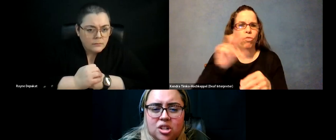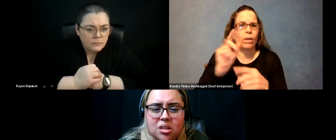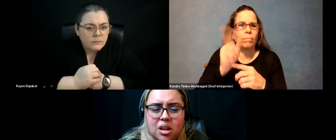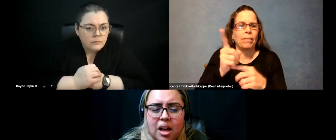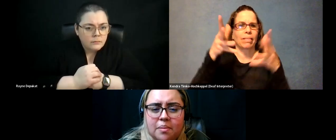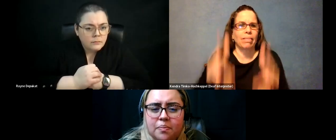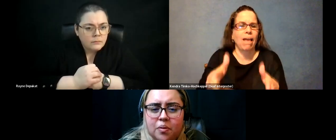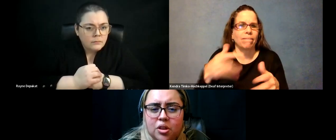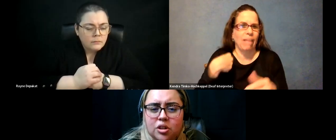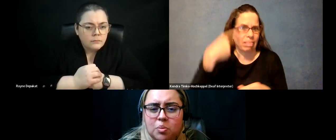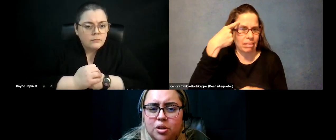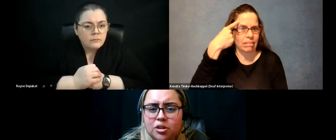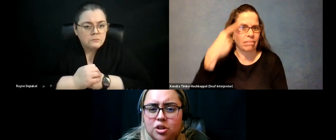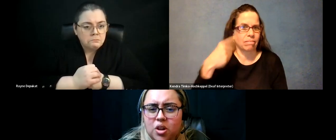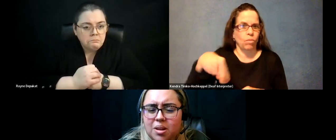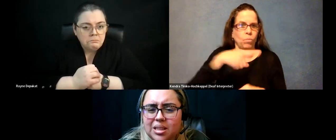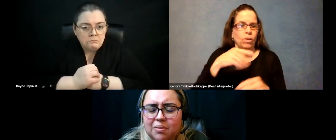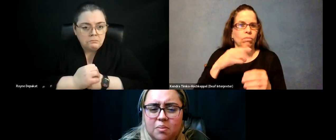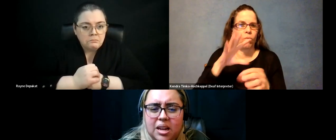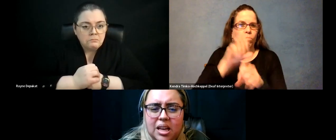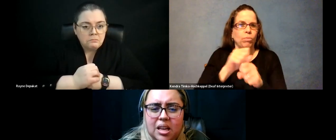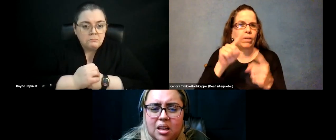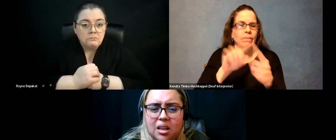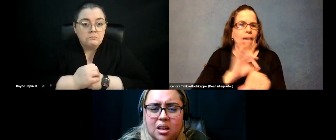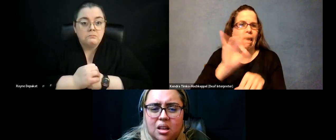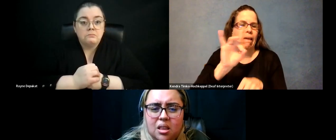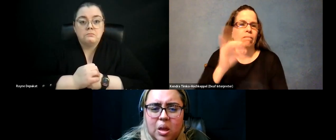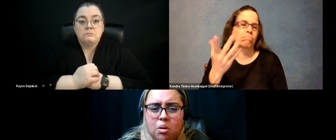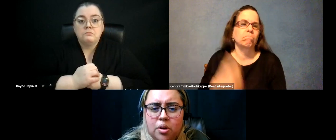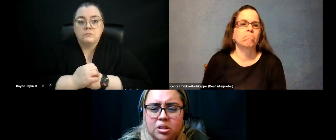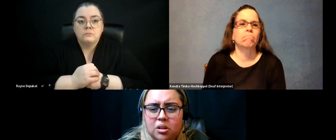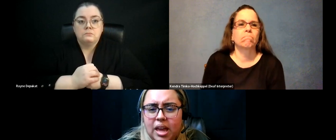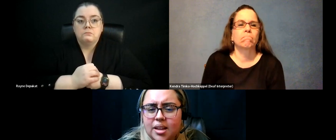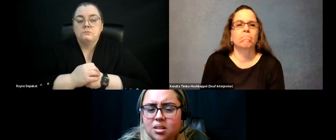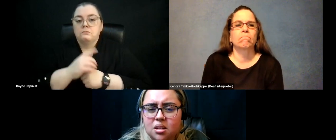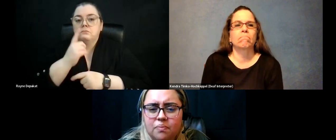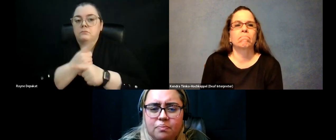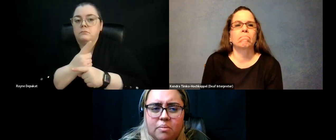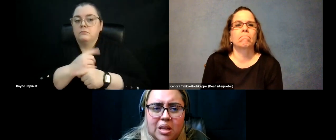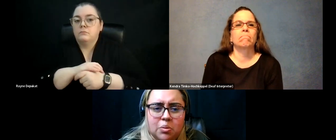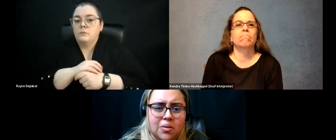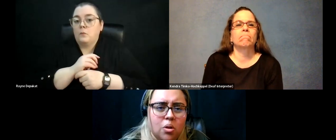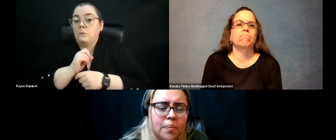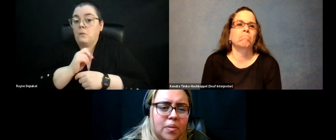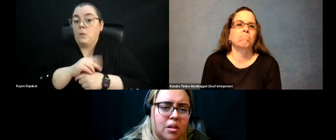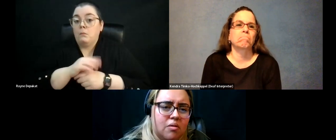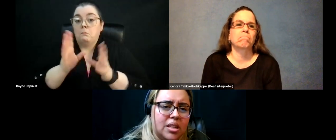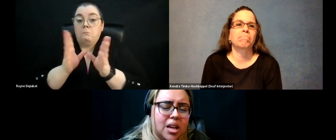just time for the interpreters. There's 30 minutes left of the meeting that we're booked till 8. Maybe that's what it's for. Rain saying,